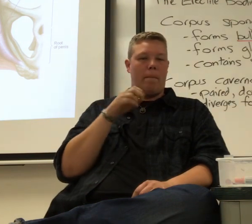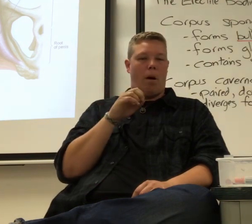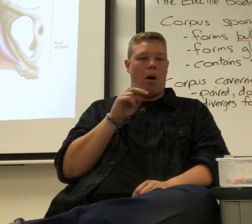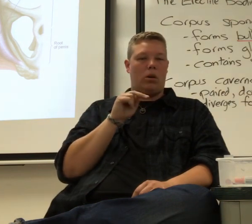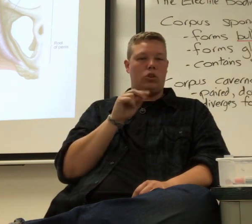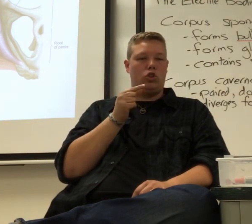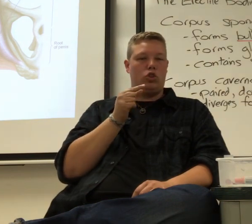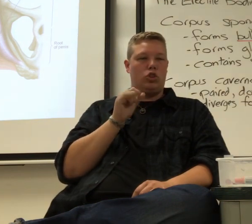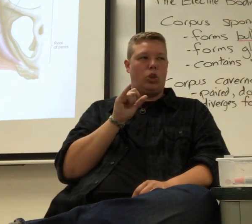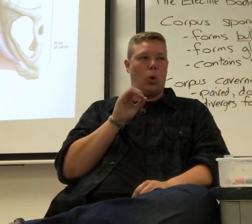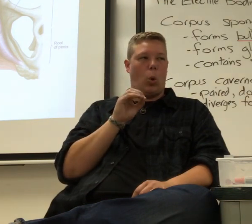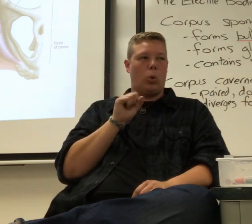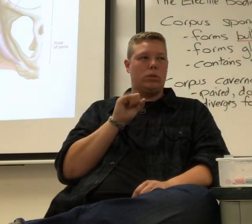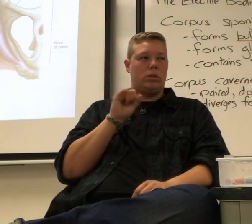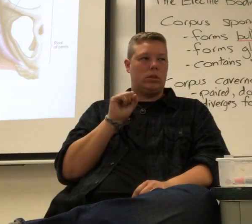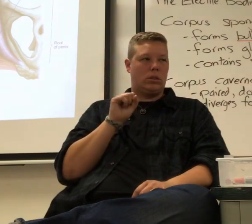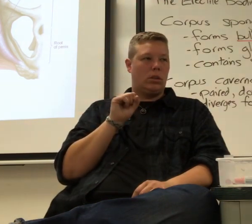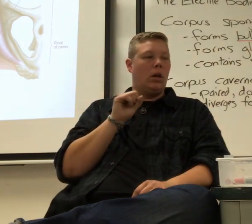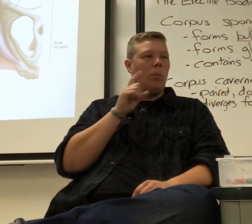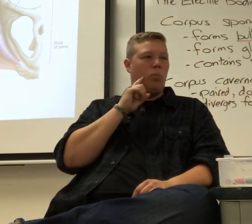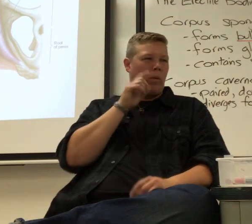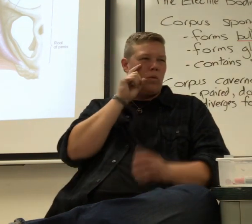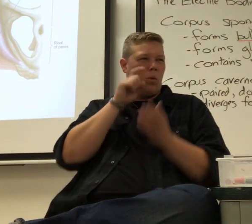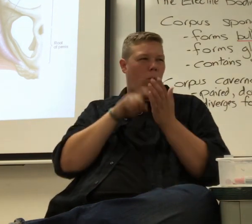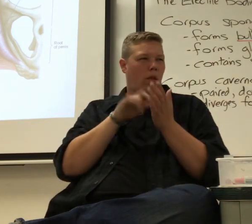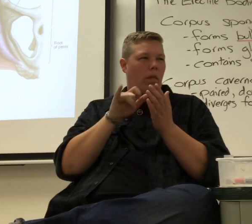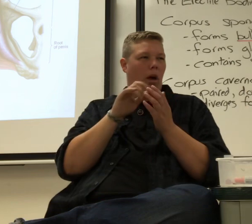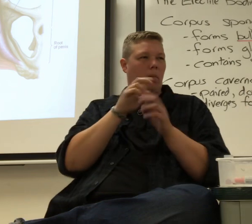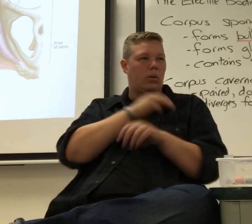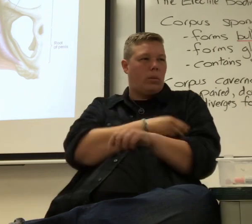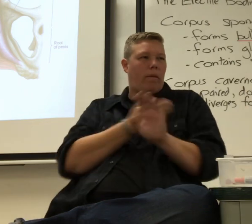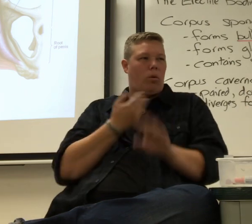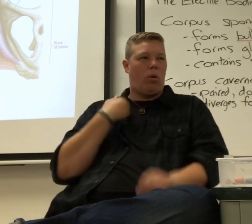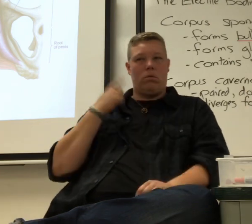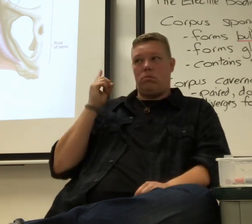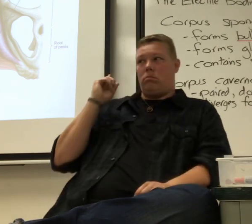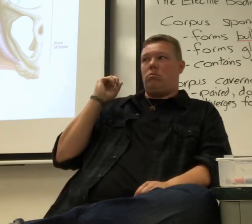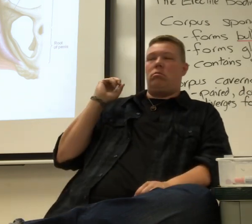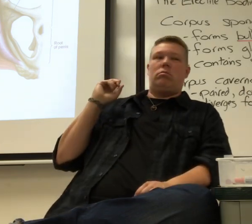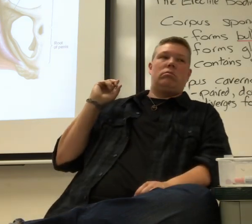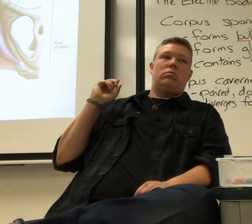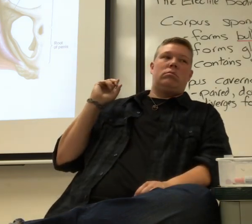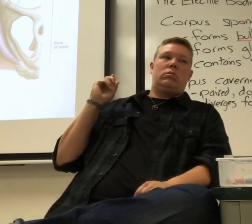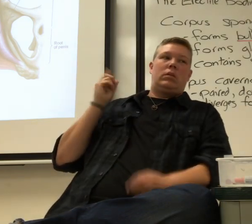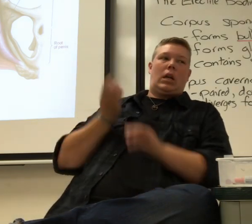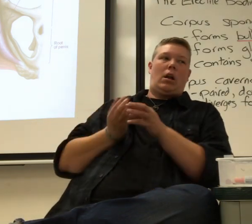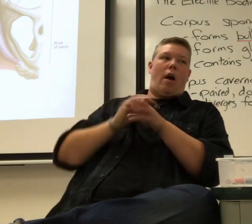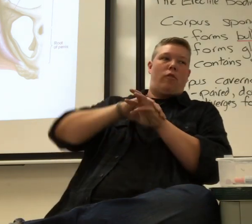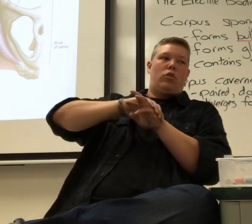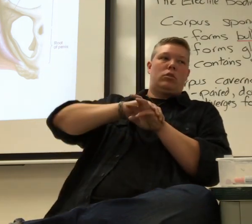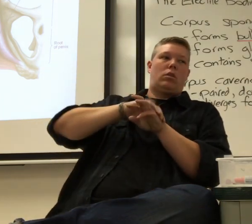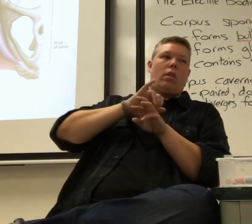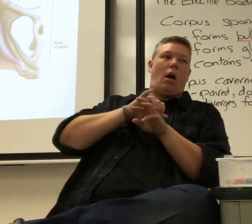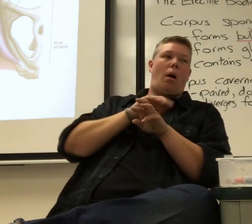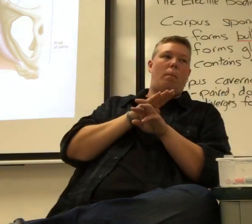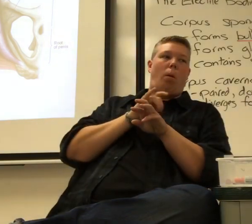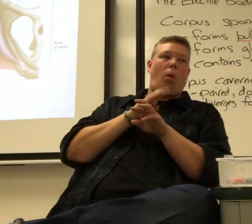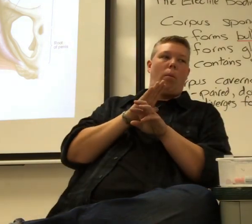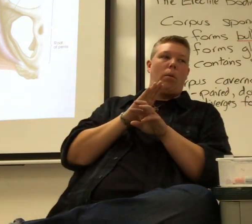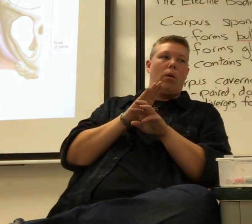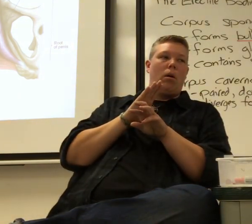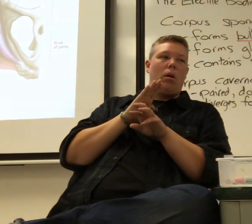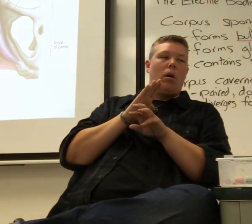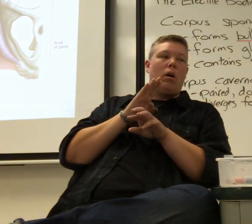bulbospongiosus. We've noted that muscle before. Here, the picture shows it covering the bulb. And covering